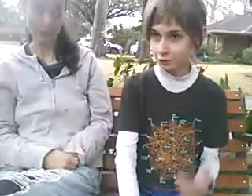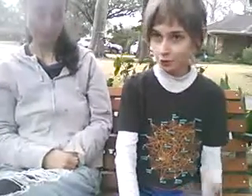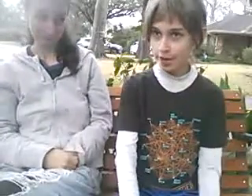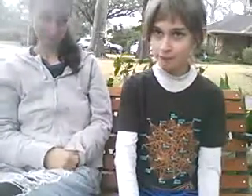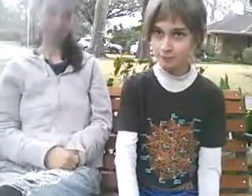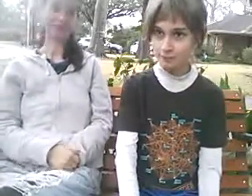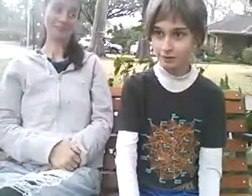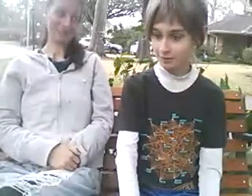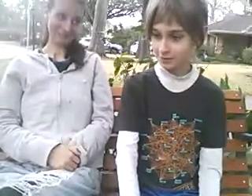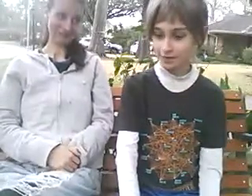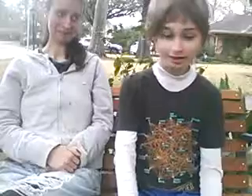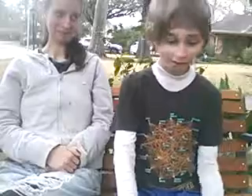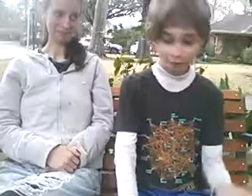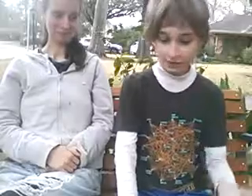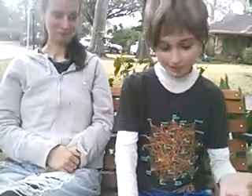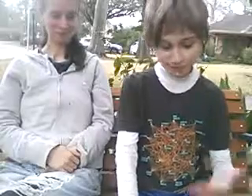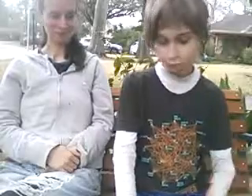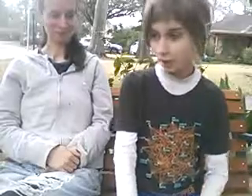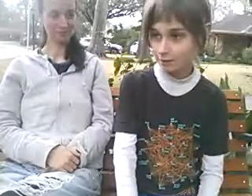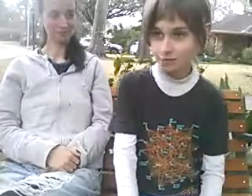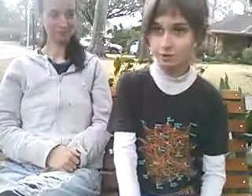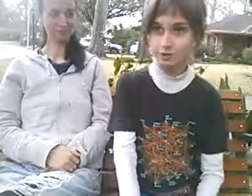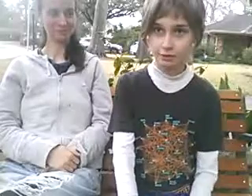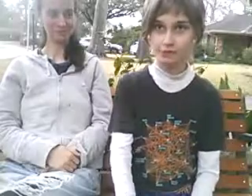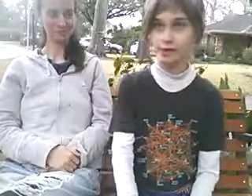2 humps. It always has 2 humps, even when it's cursive M.